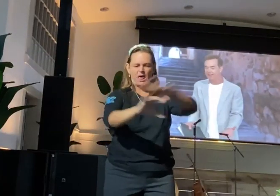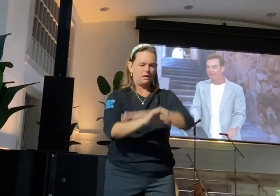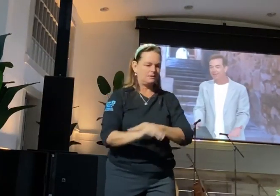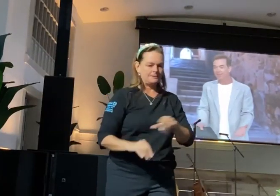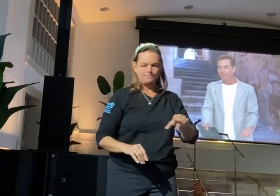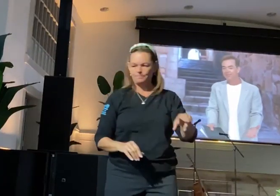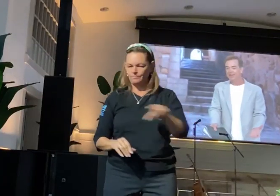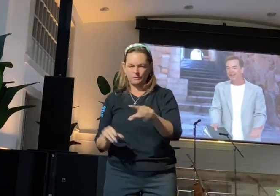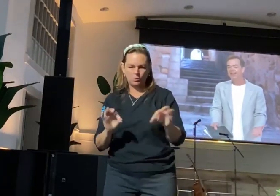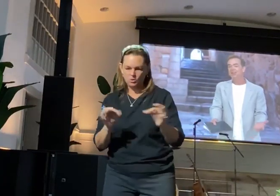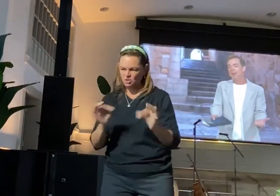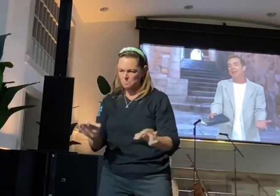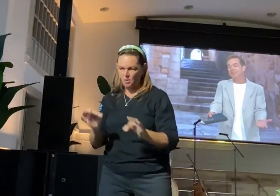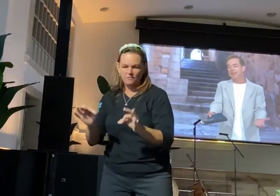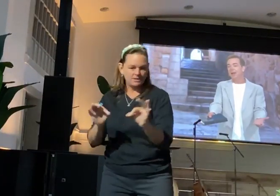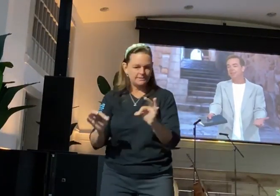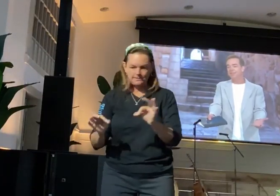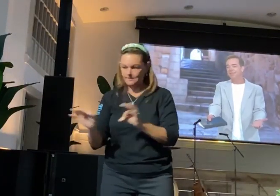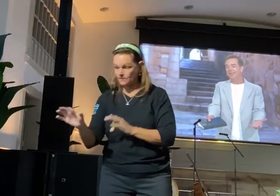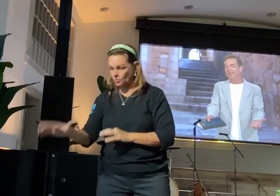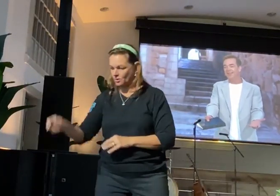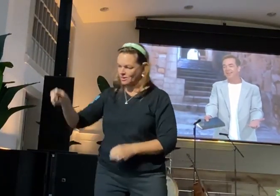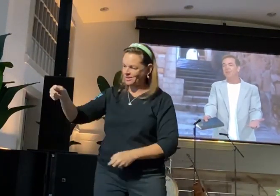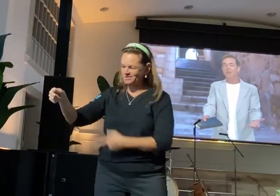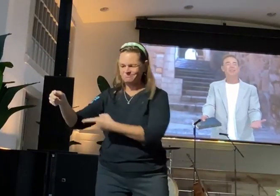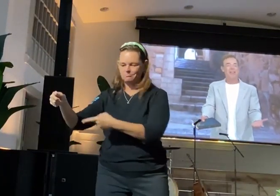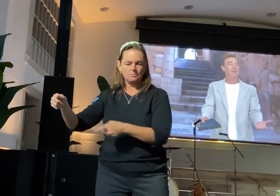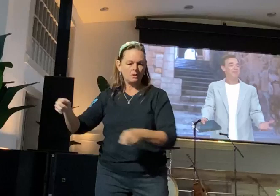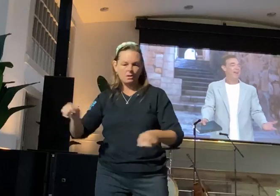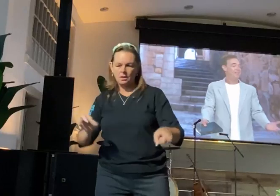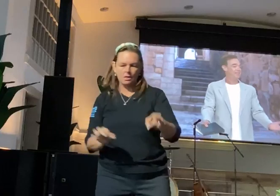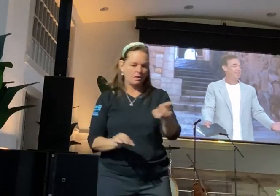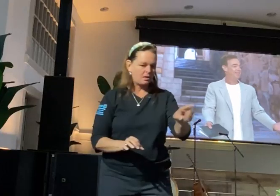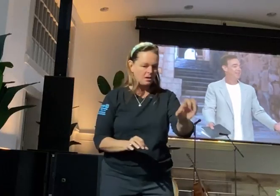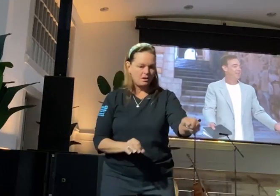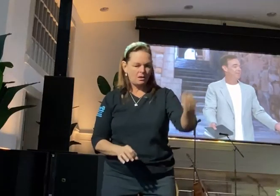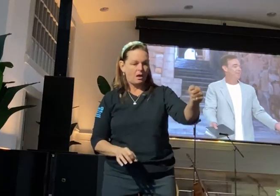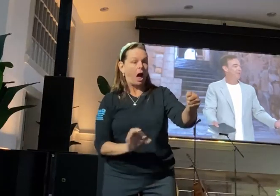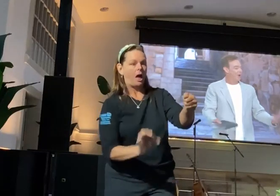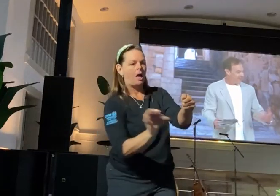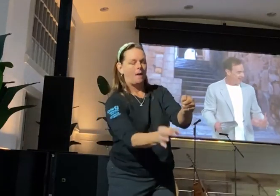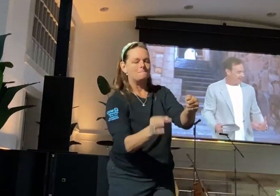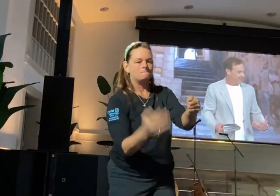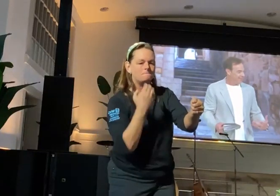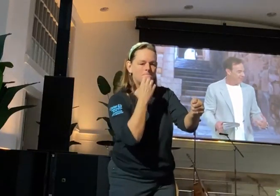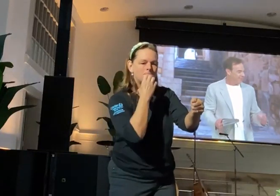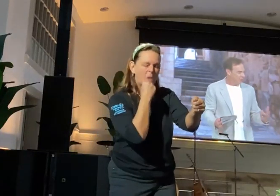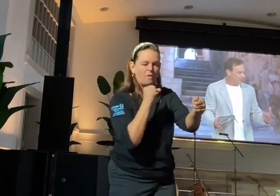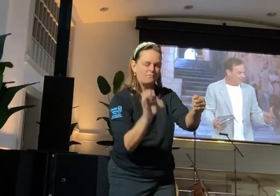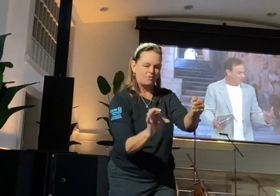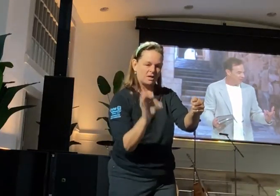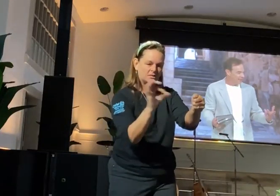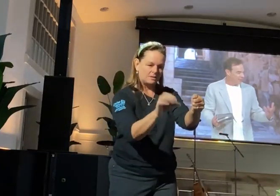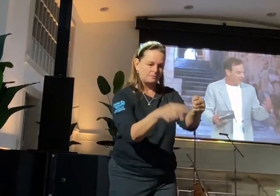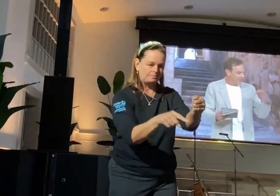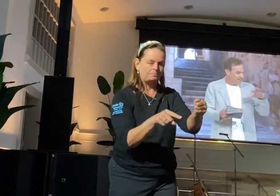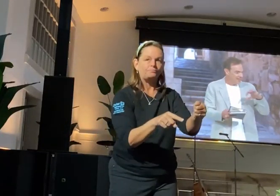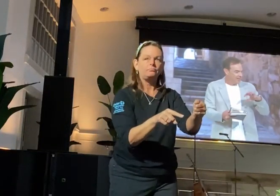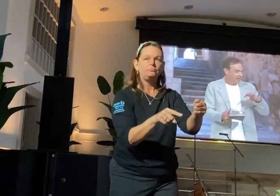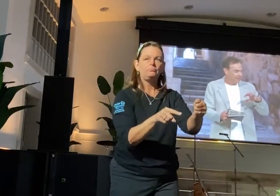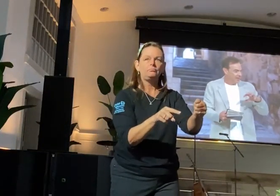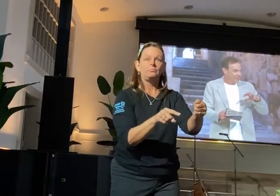was presenting his spotless lamb that would be sacrificed for our sins. Isn't it beautiful just